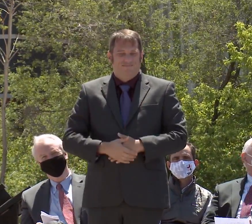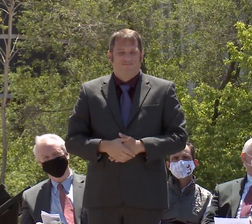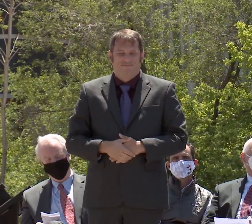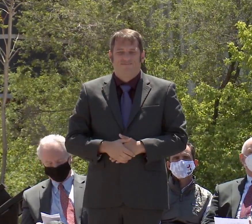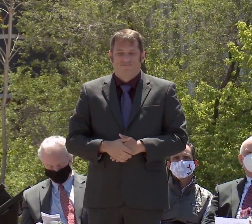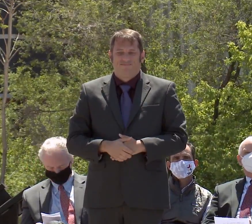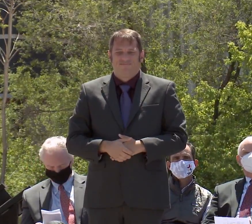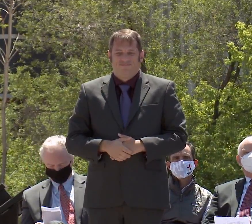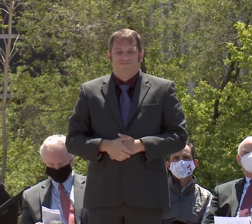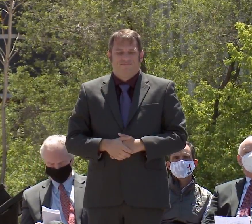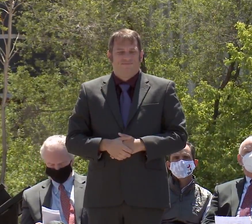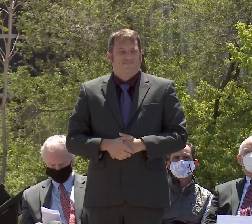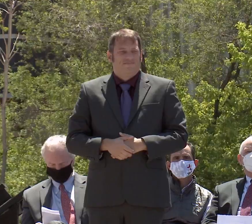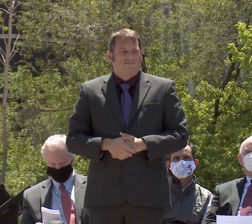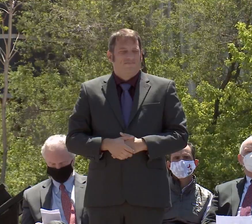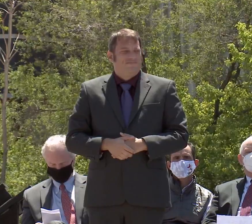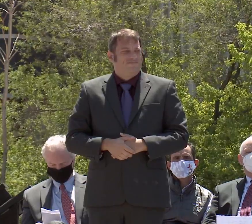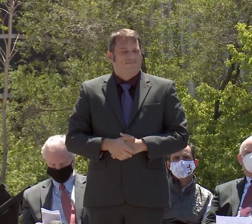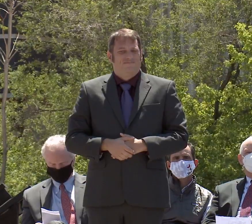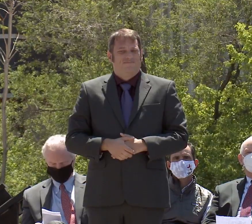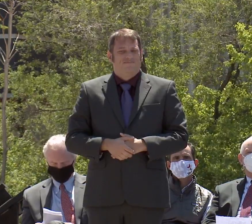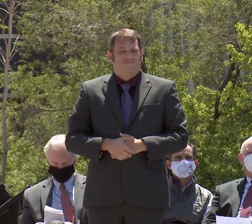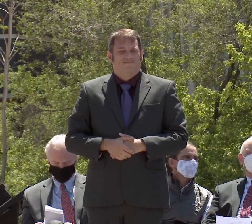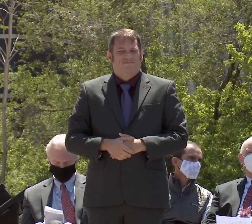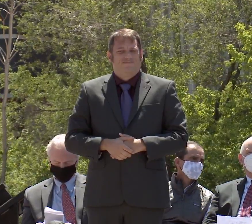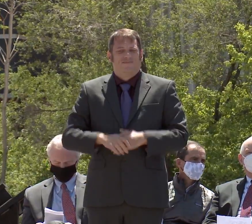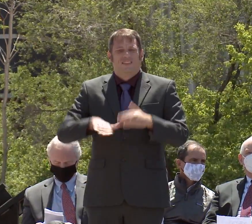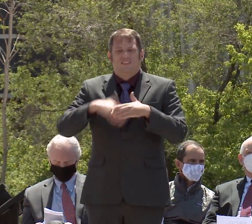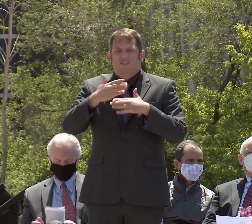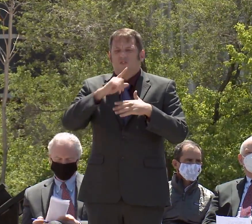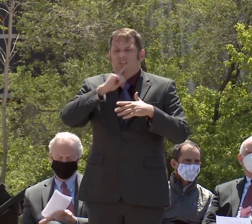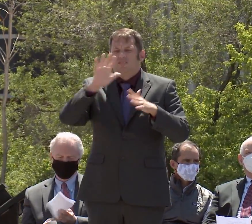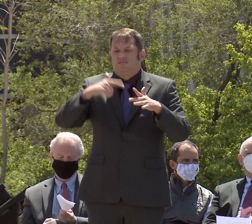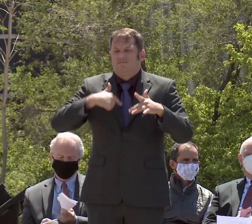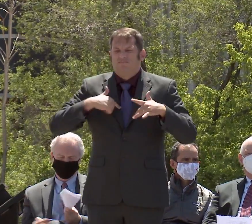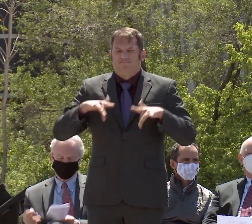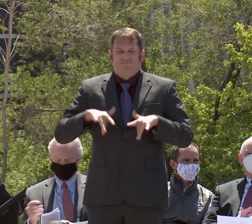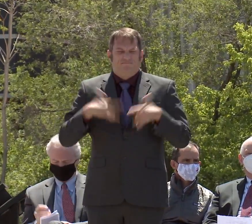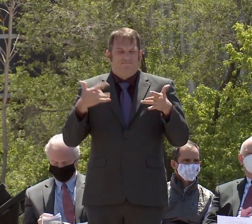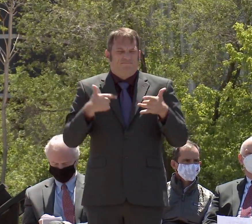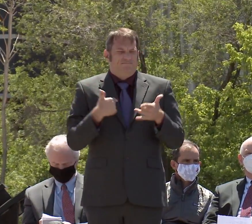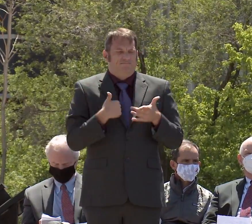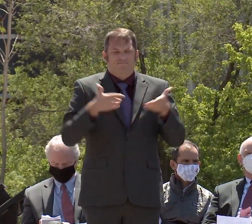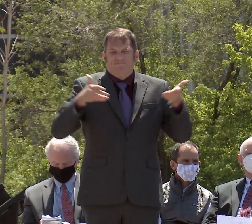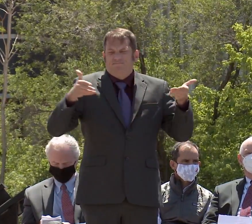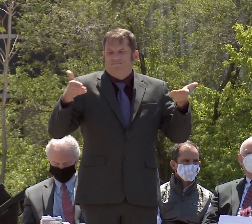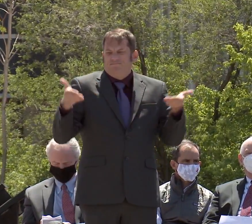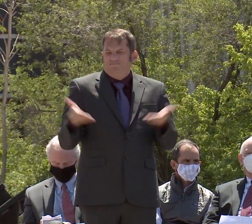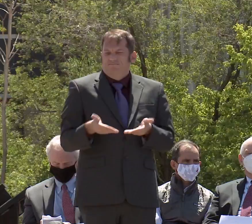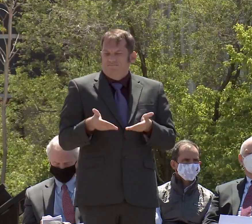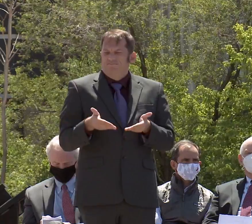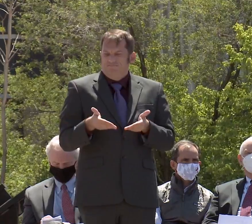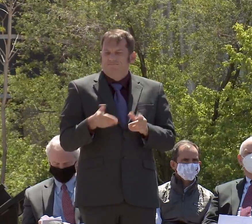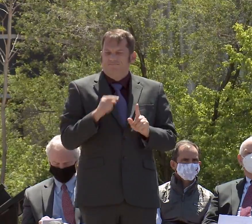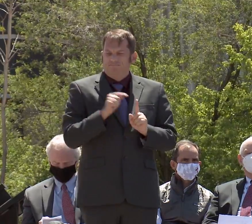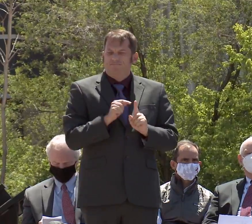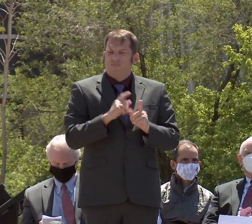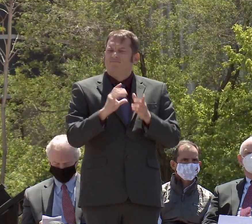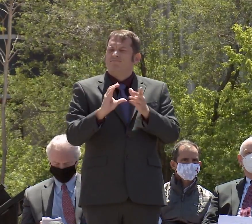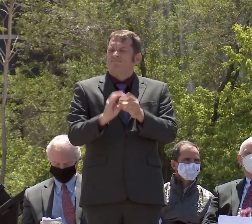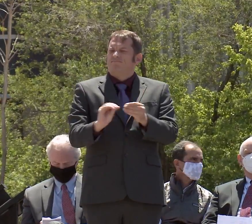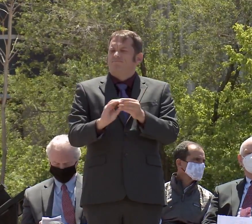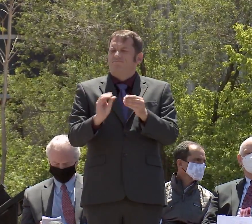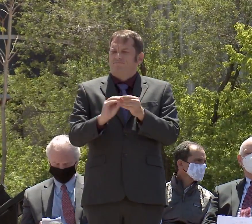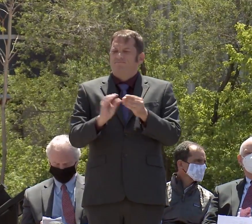Next, it's my pleasure to present to you for some remarks and